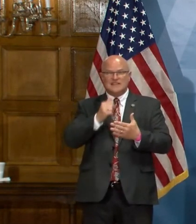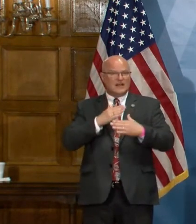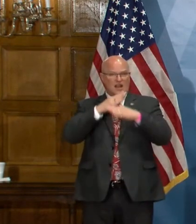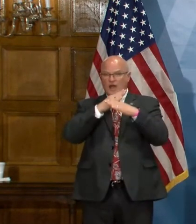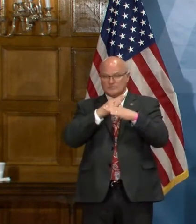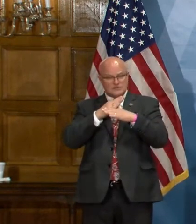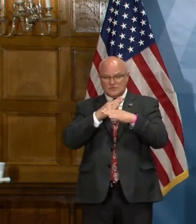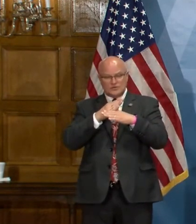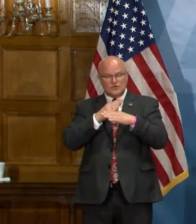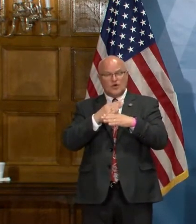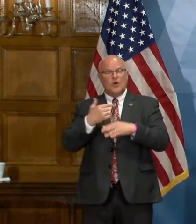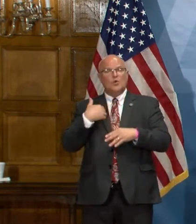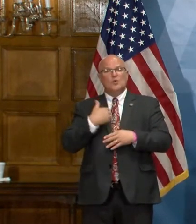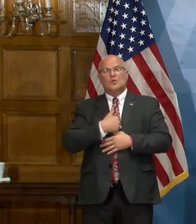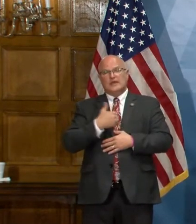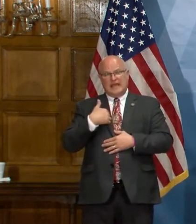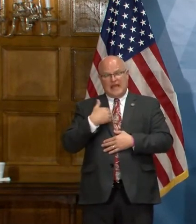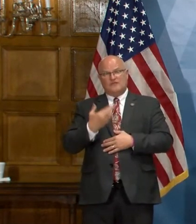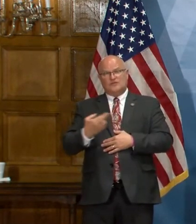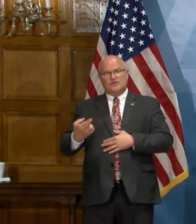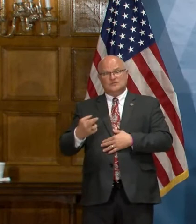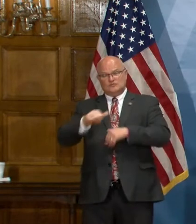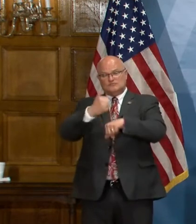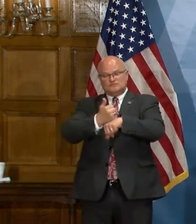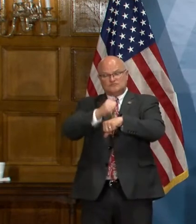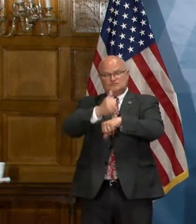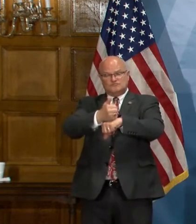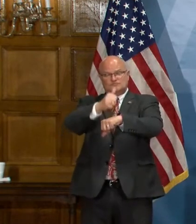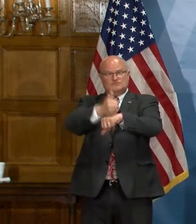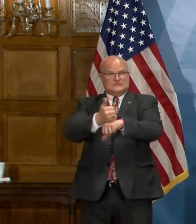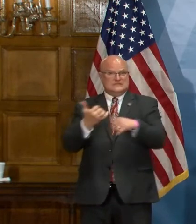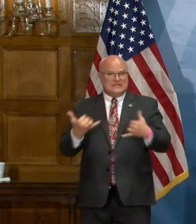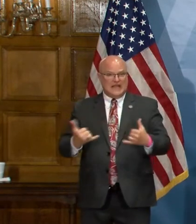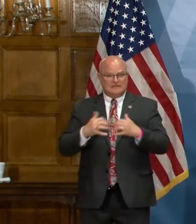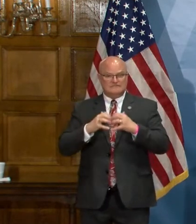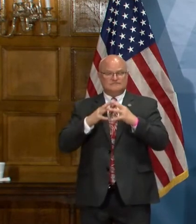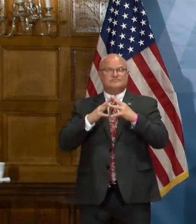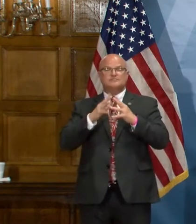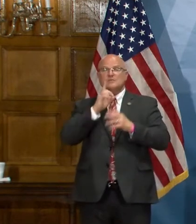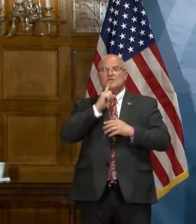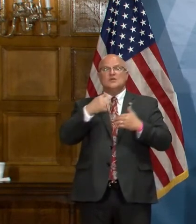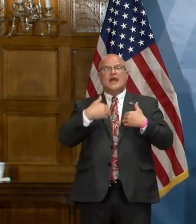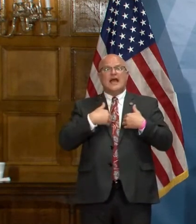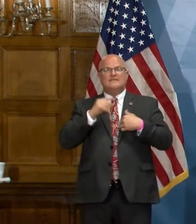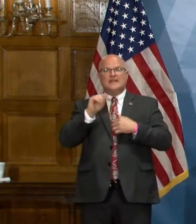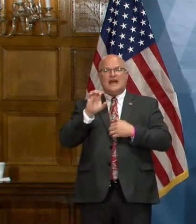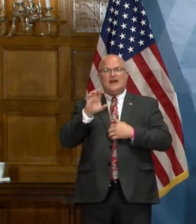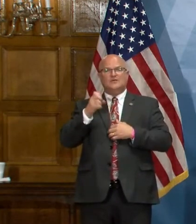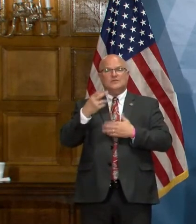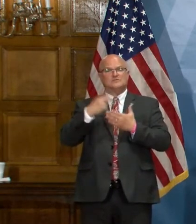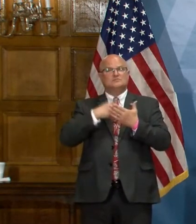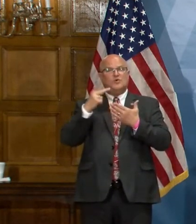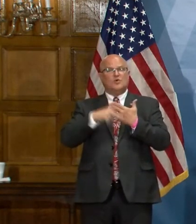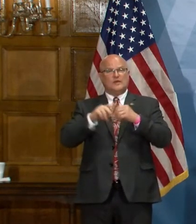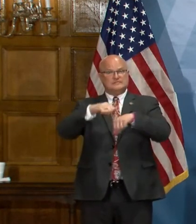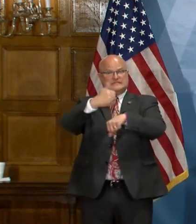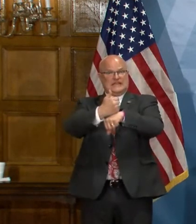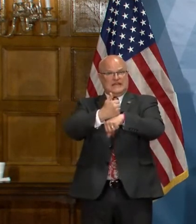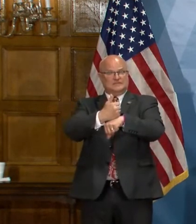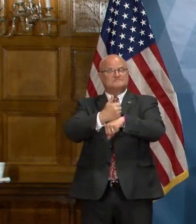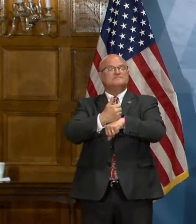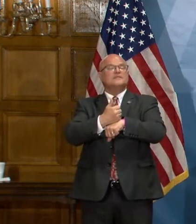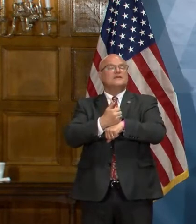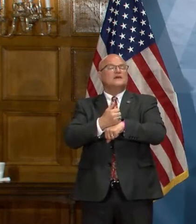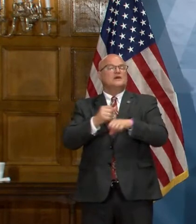obstacle. We have resources that we're putting into play to make sure we have those outreach programs. There could be